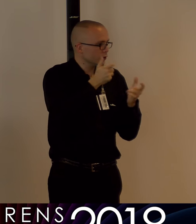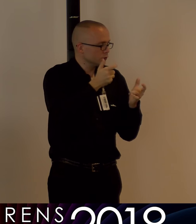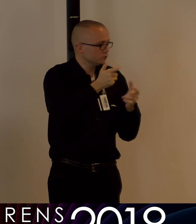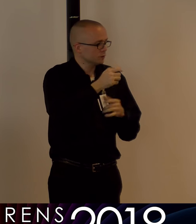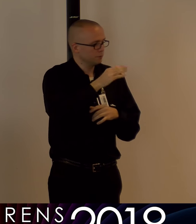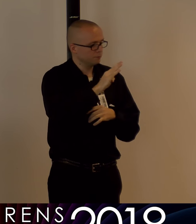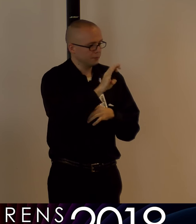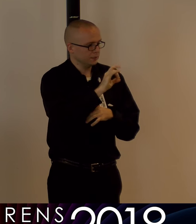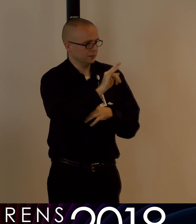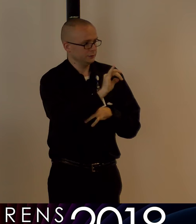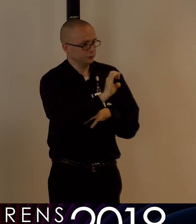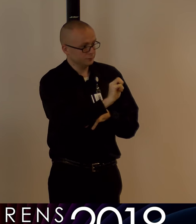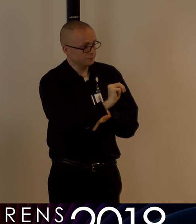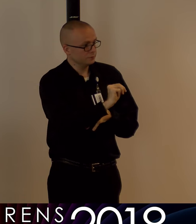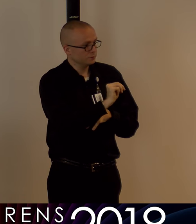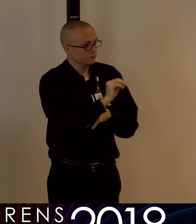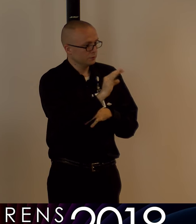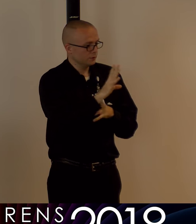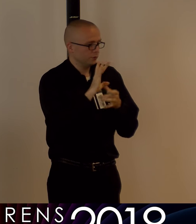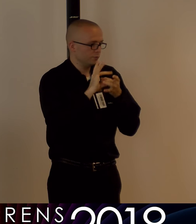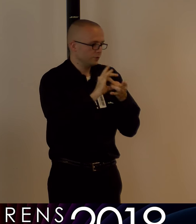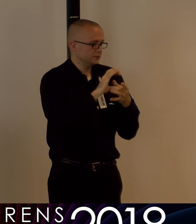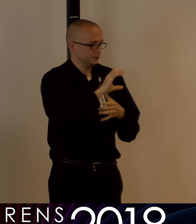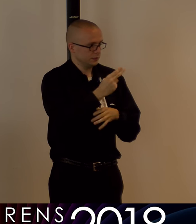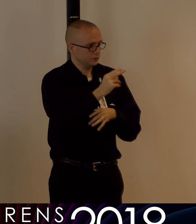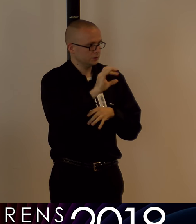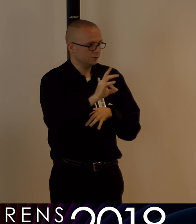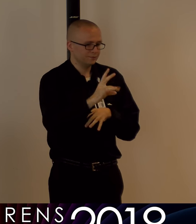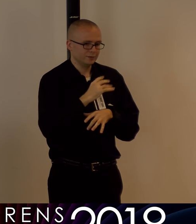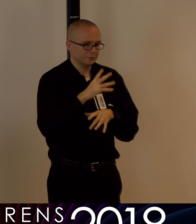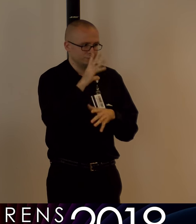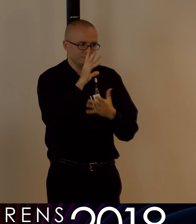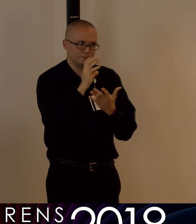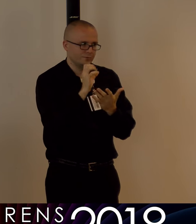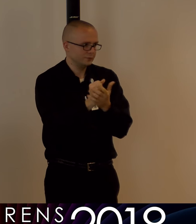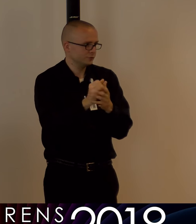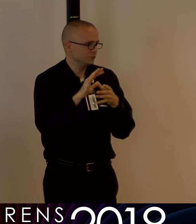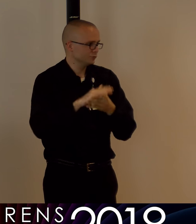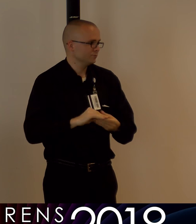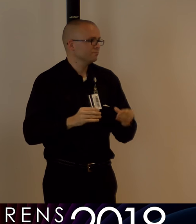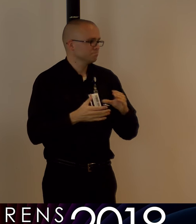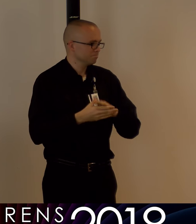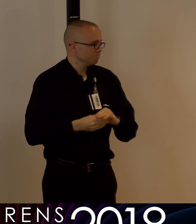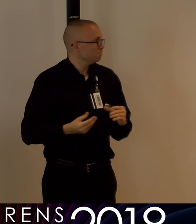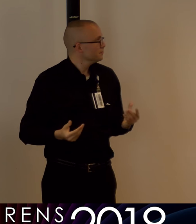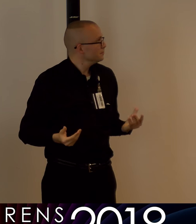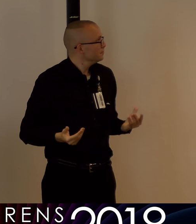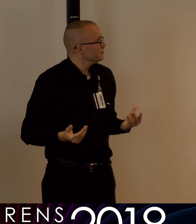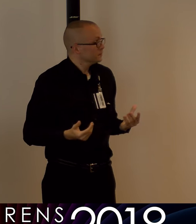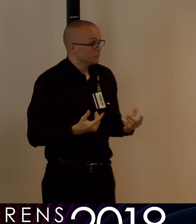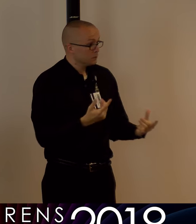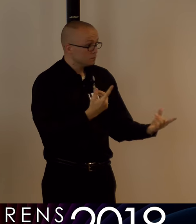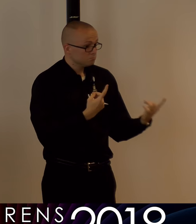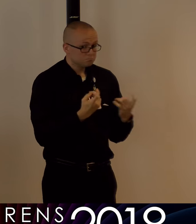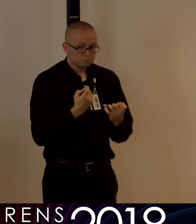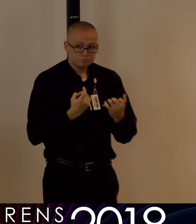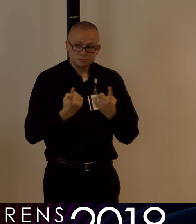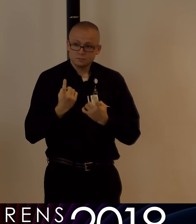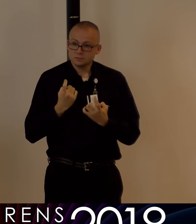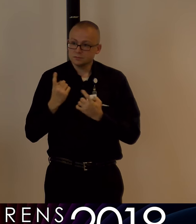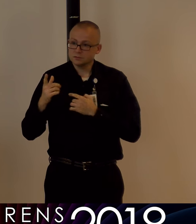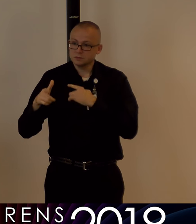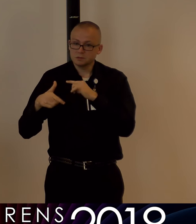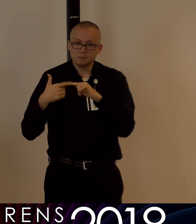deletion that encompassed CHD7. That's a fascinating story. Okay, any questions about